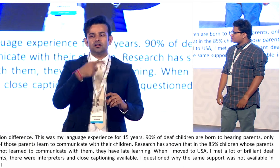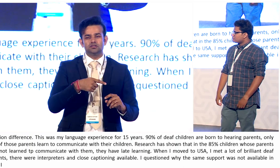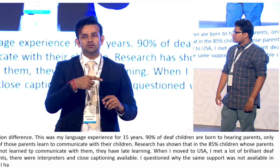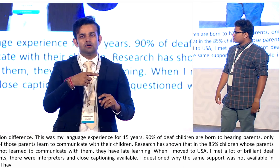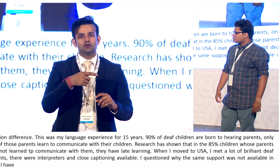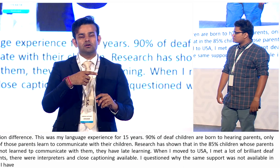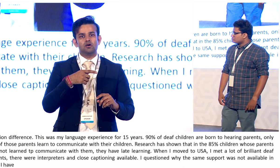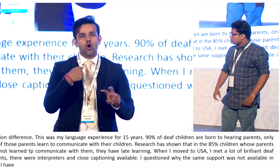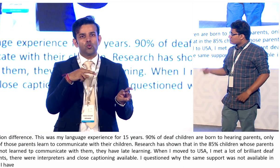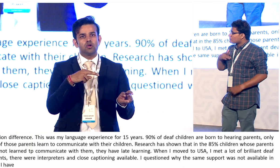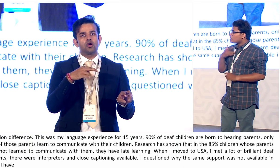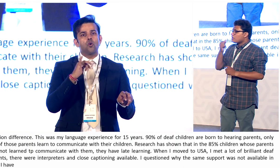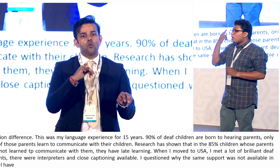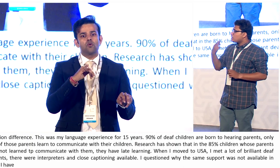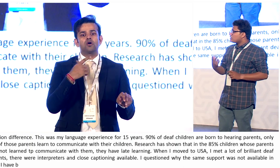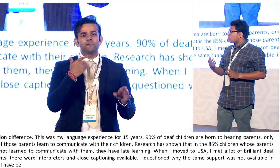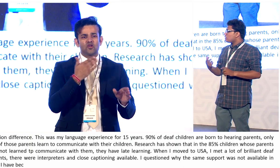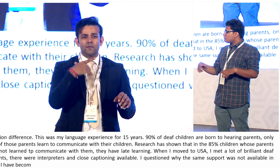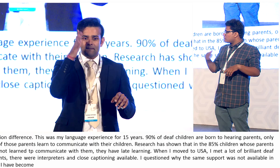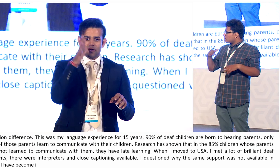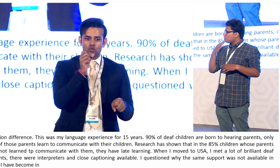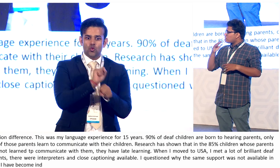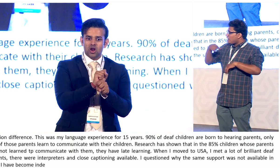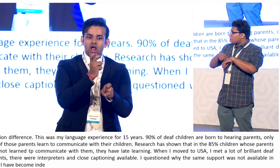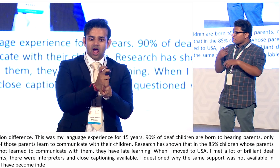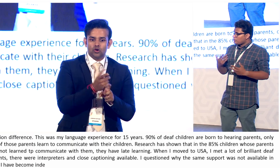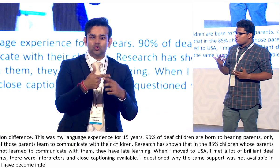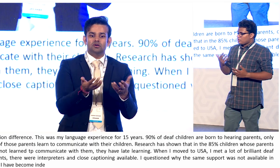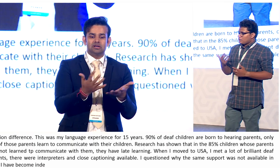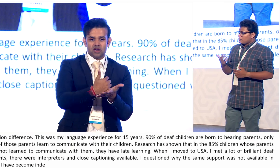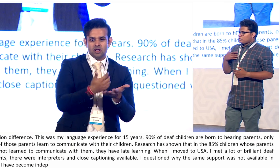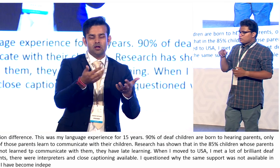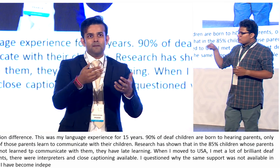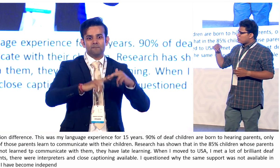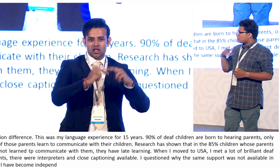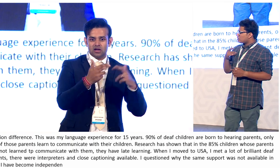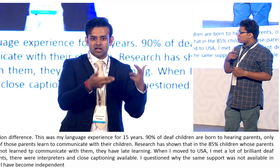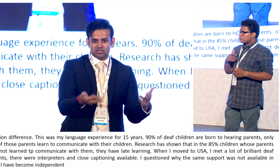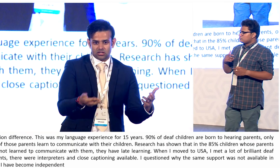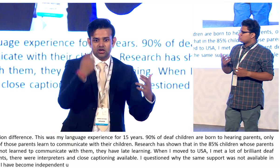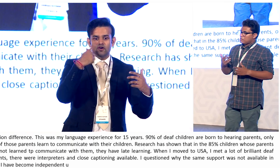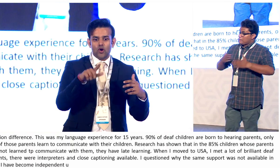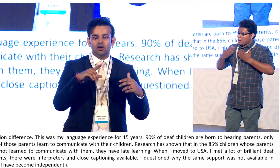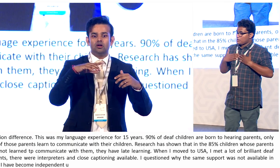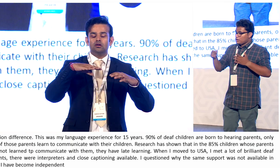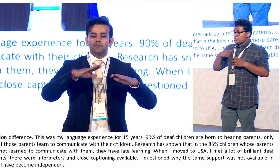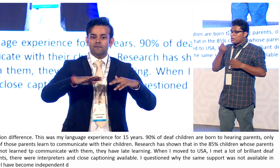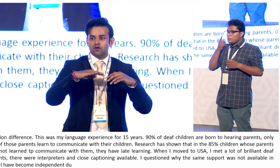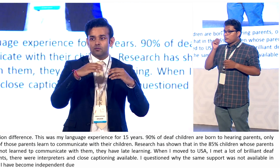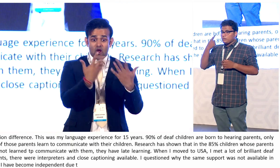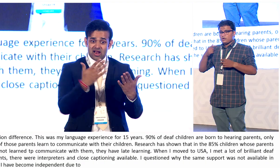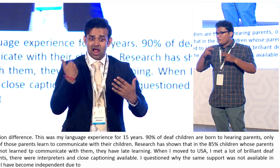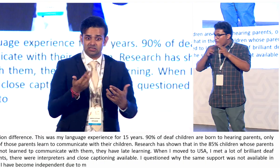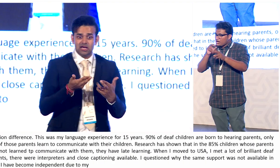I realized after time that I'm so grateful that my parents worked so hard